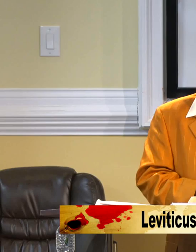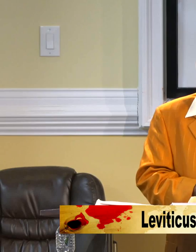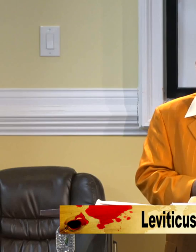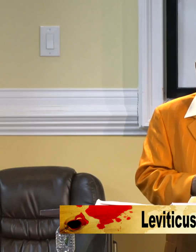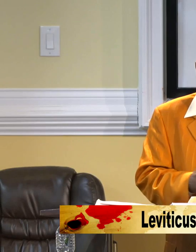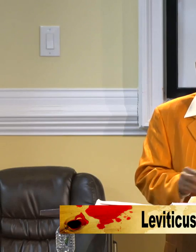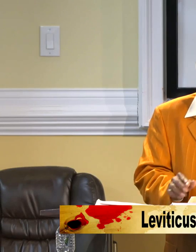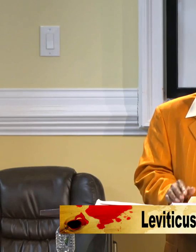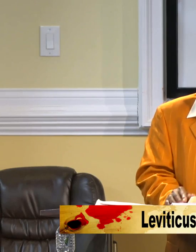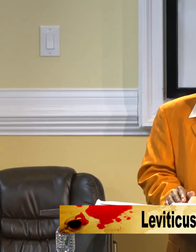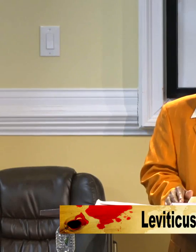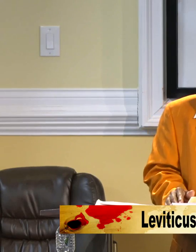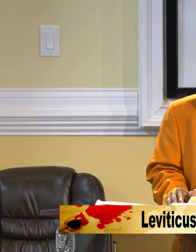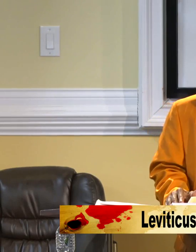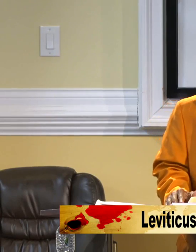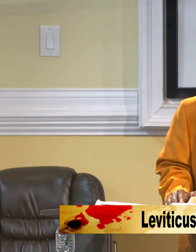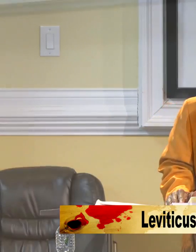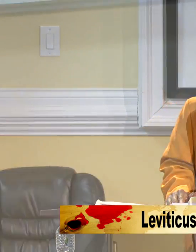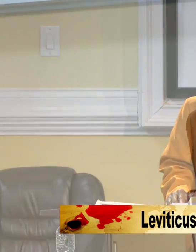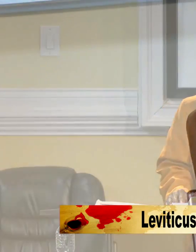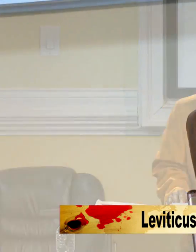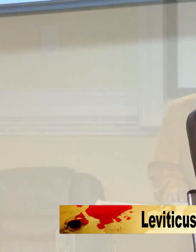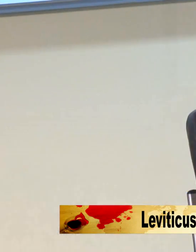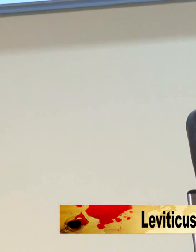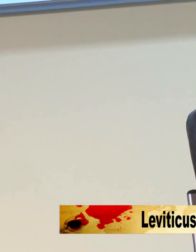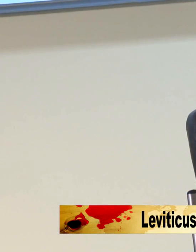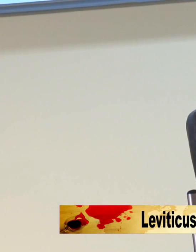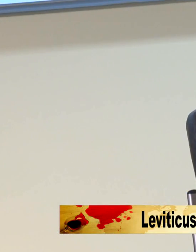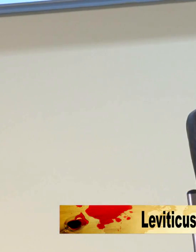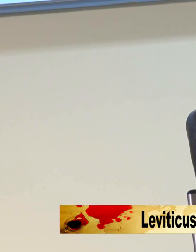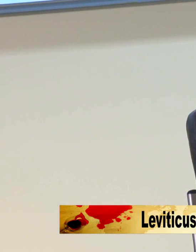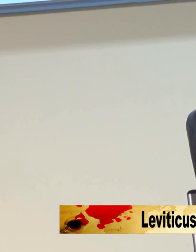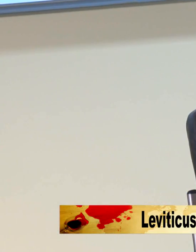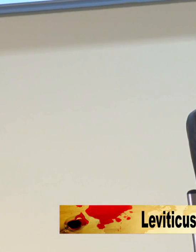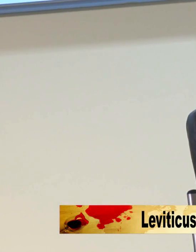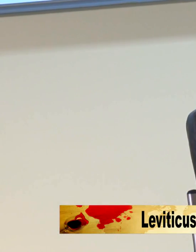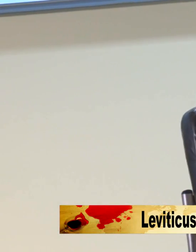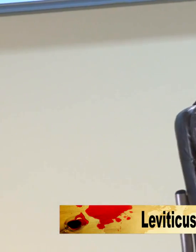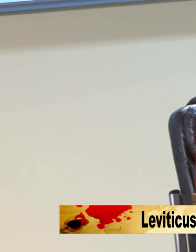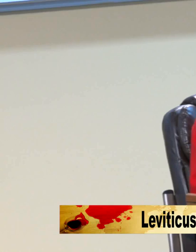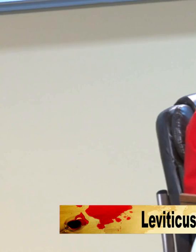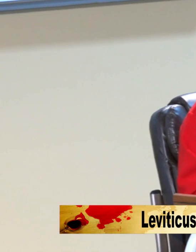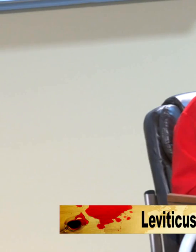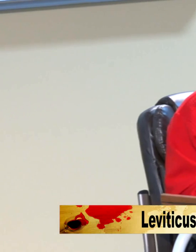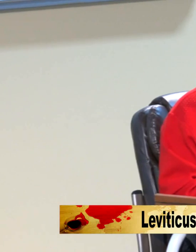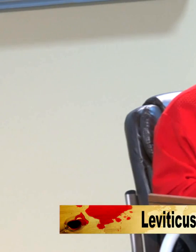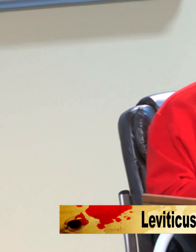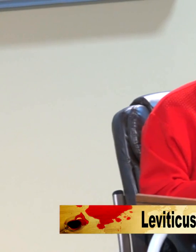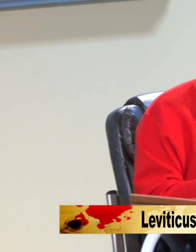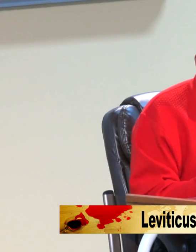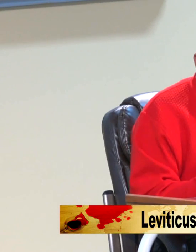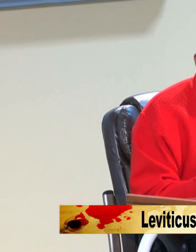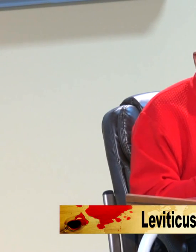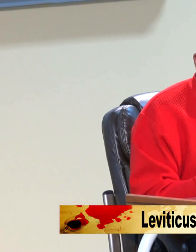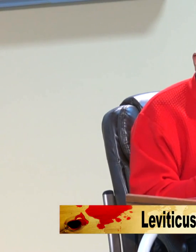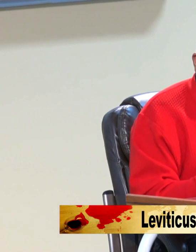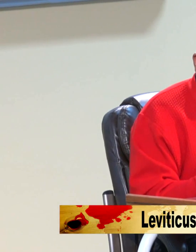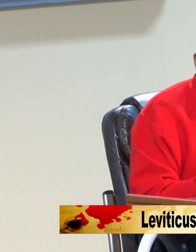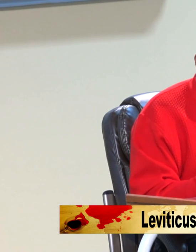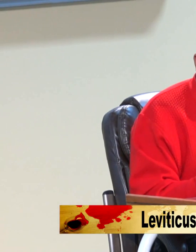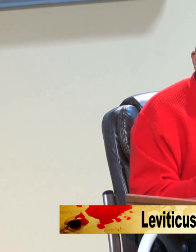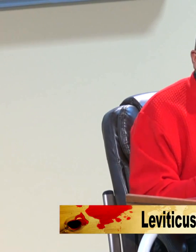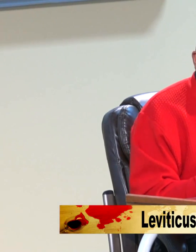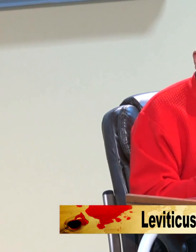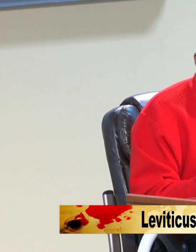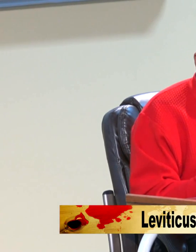against any of the commandments of the Lord concerning things which ought not to be done, and shall do against any of them. Go ahead. If the priest that